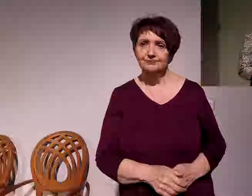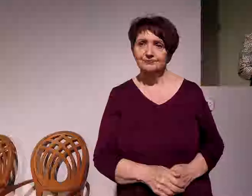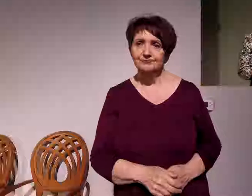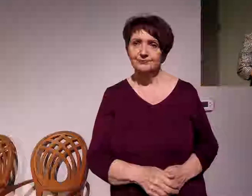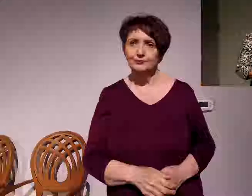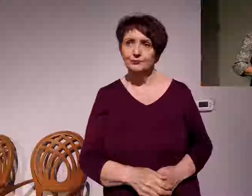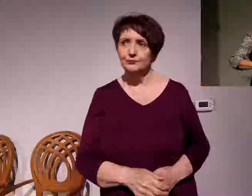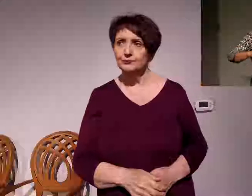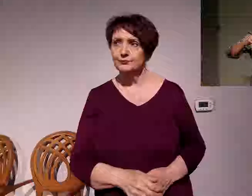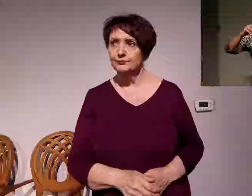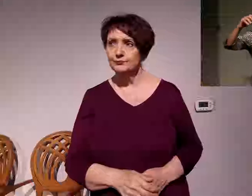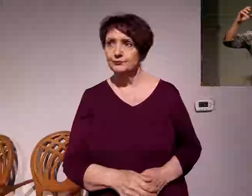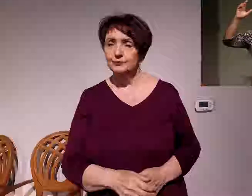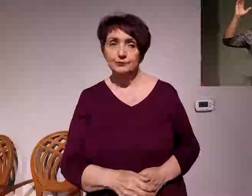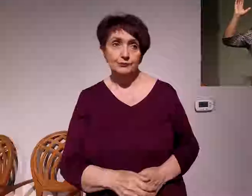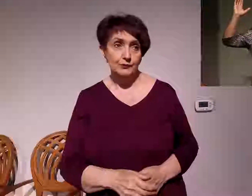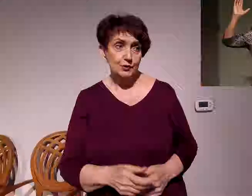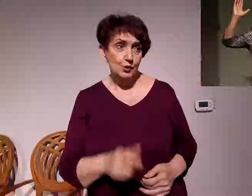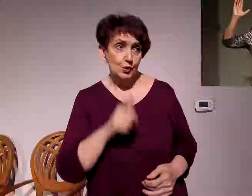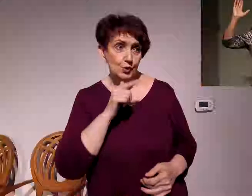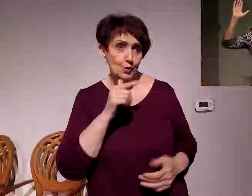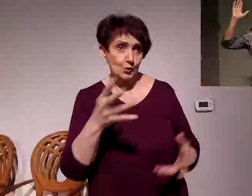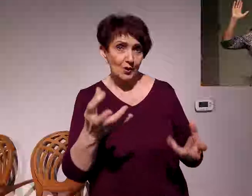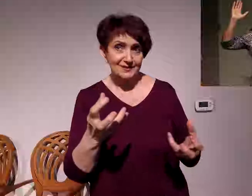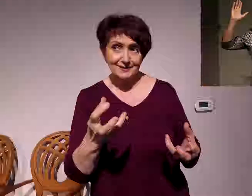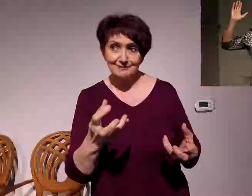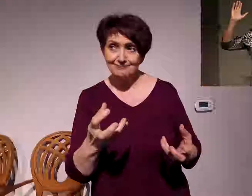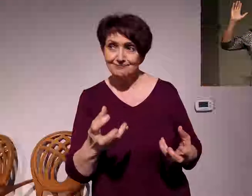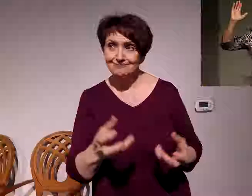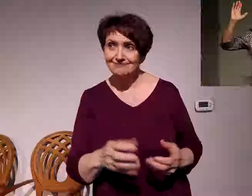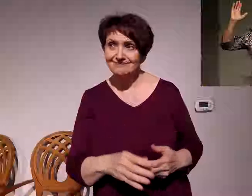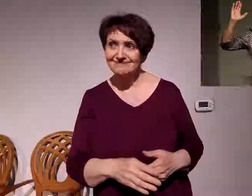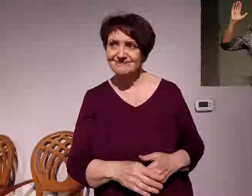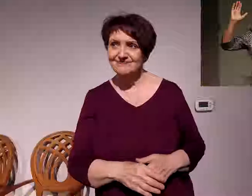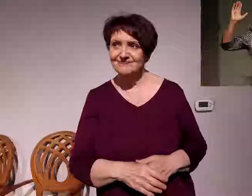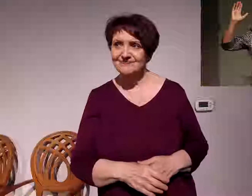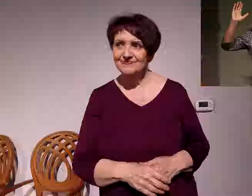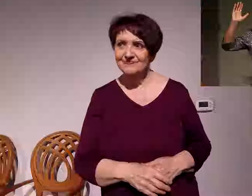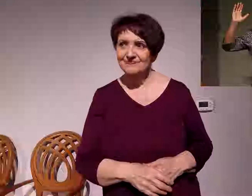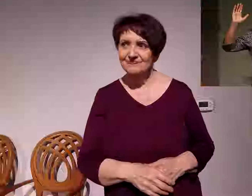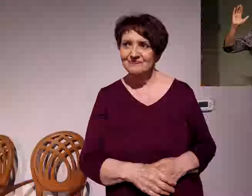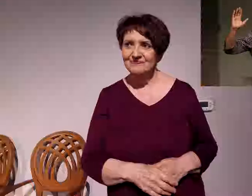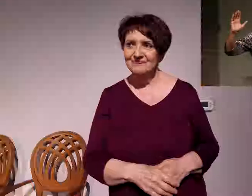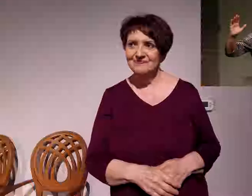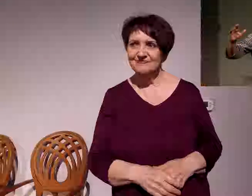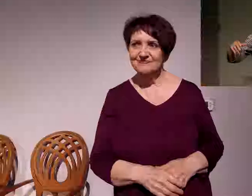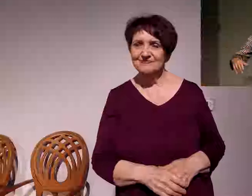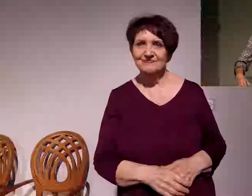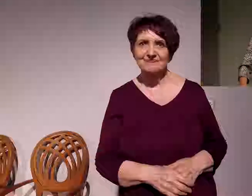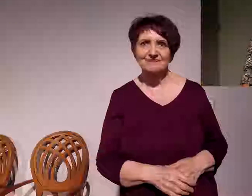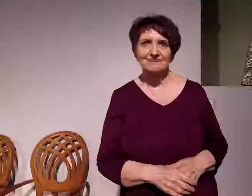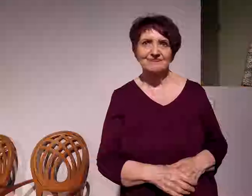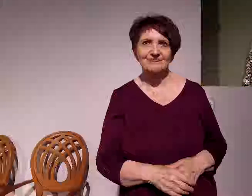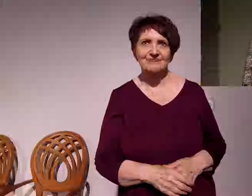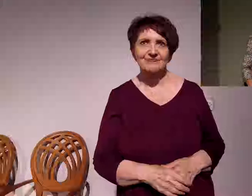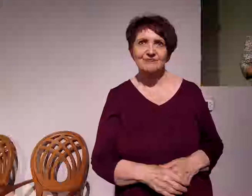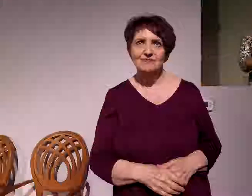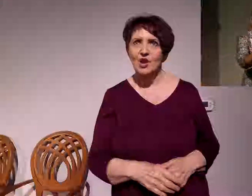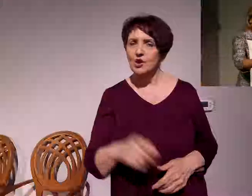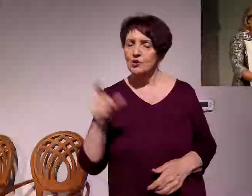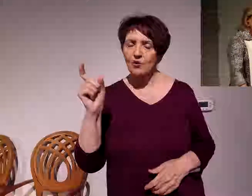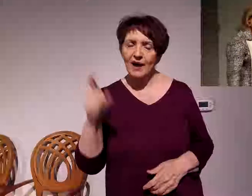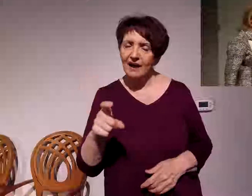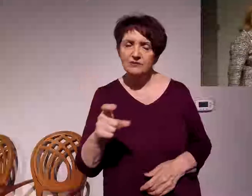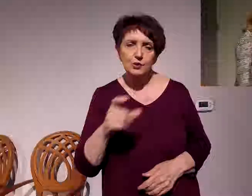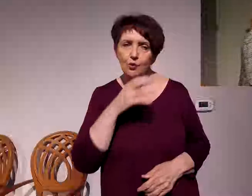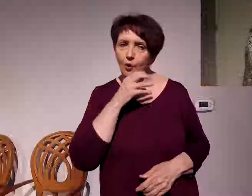have to grow old. Who wants some of Who that? wants some of that? All right. All right, here we go. You do not have You to do